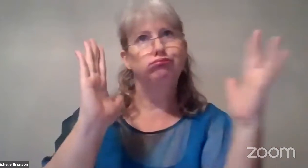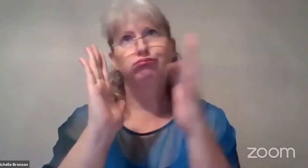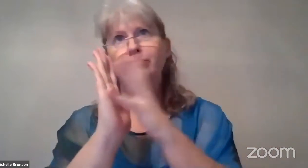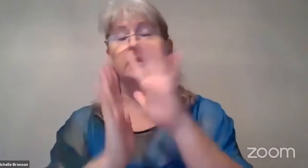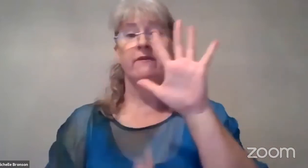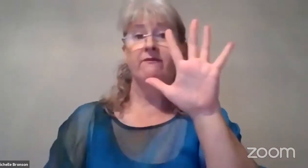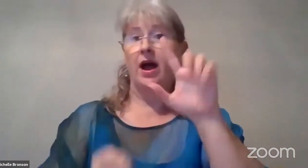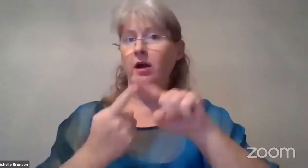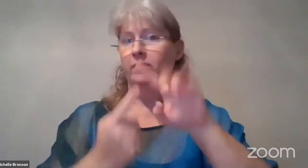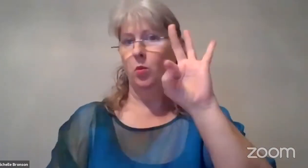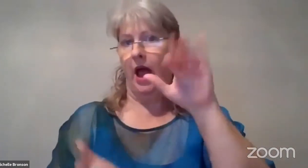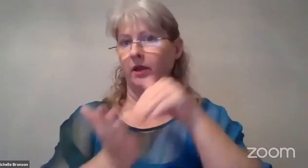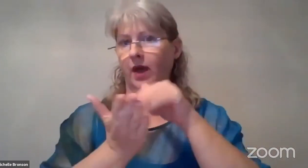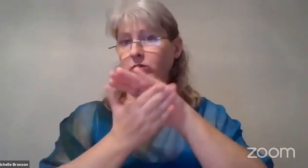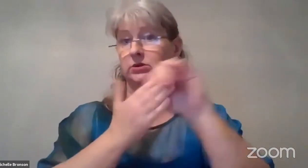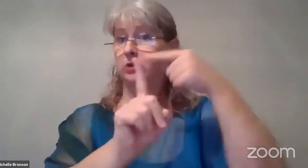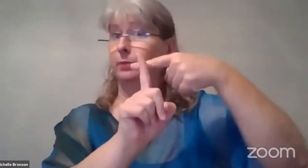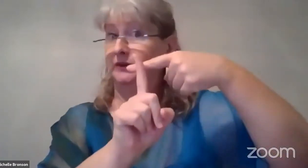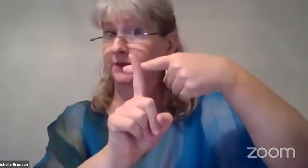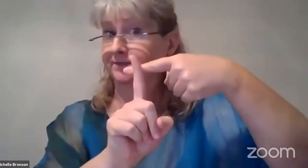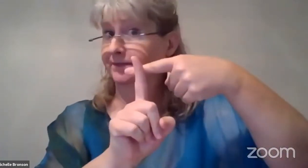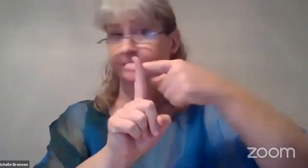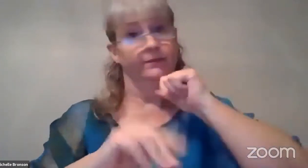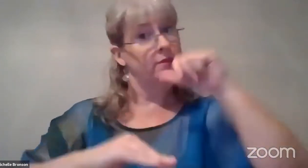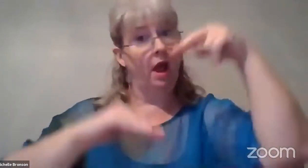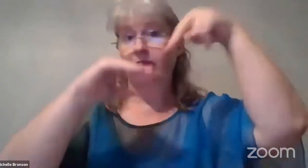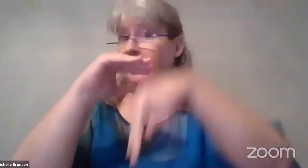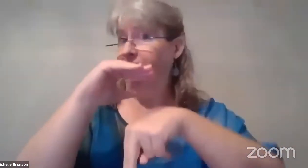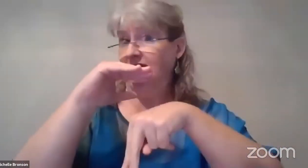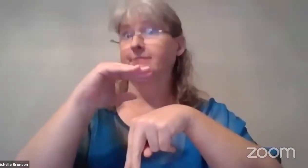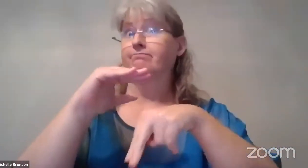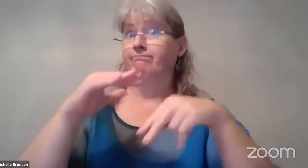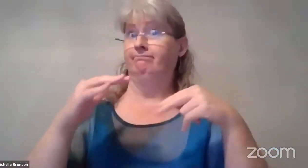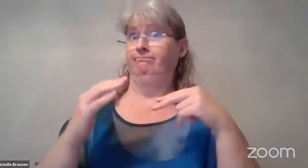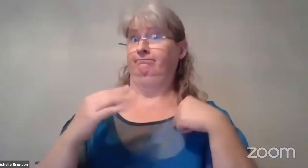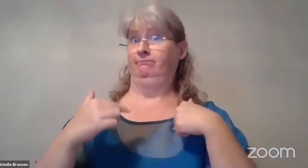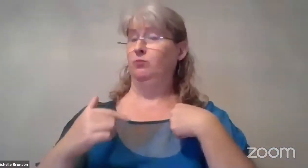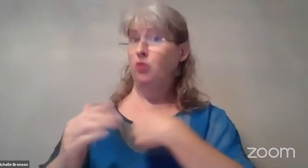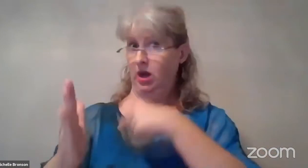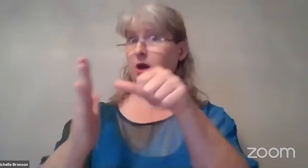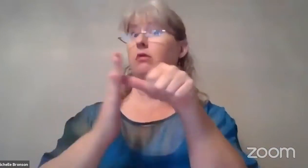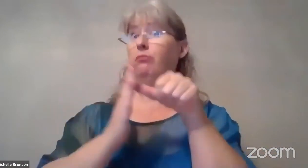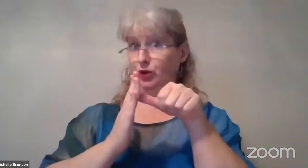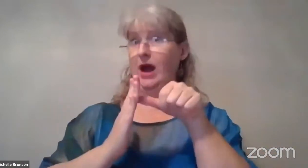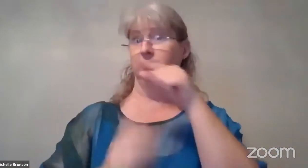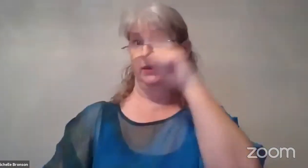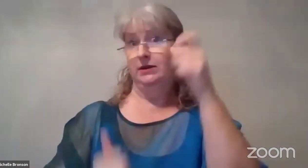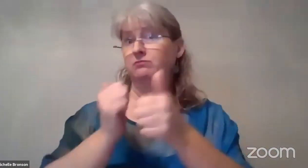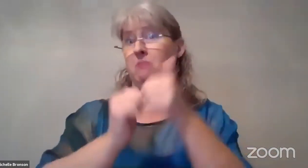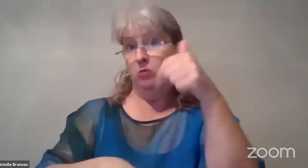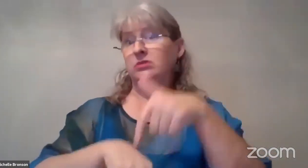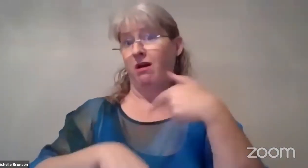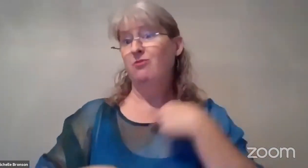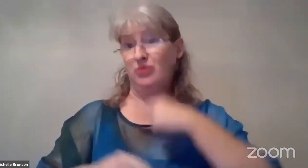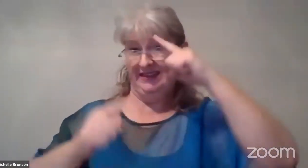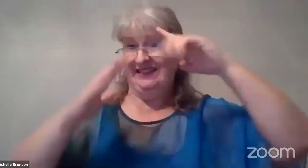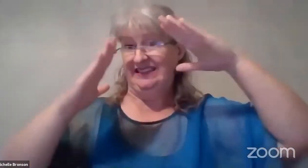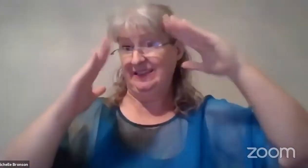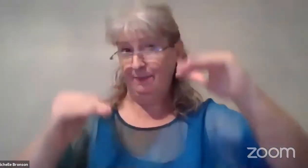year. So that is looking like probably $5,000 to $9,000 in the black, which is